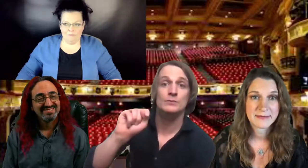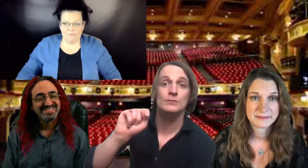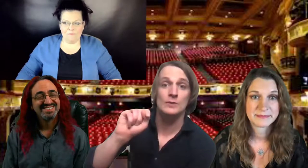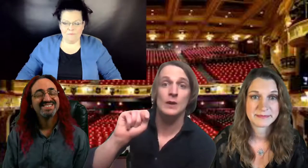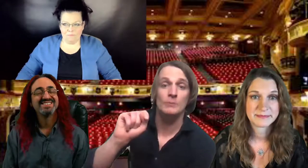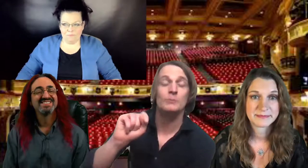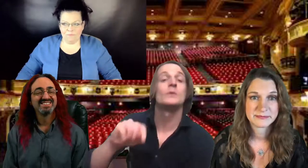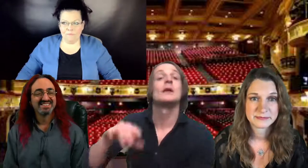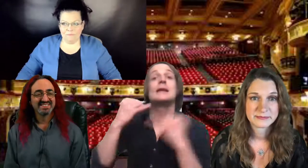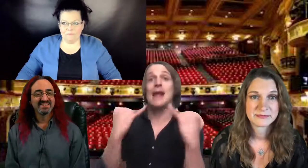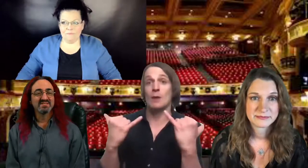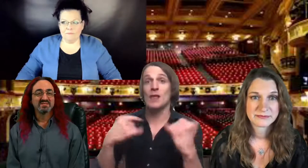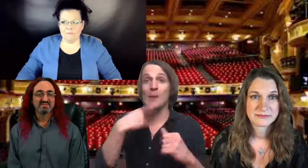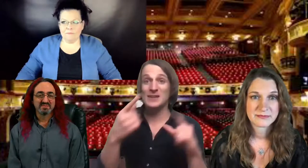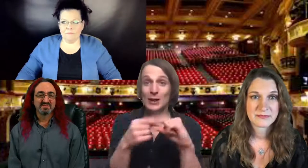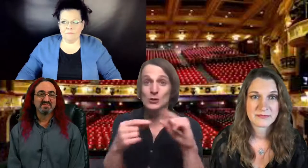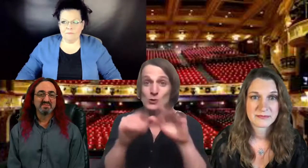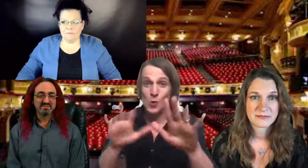Hamlet.